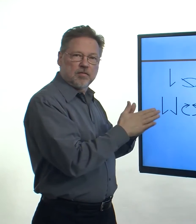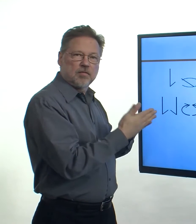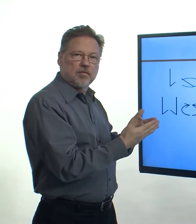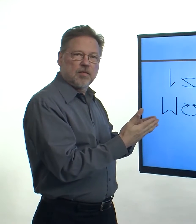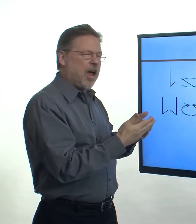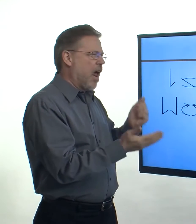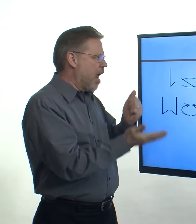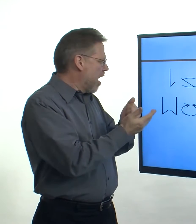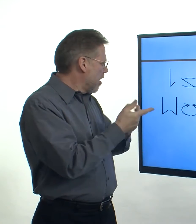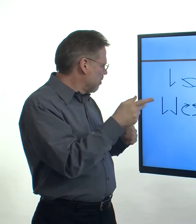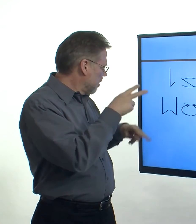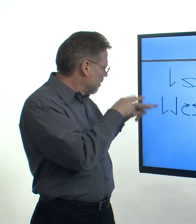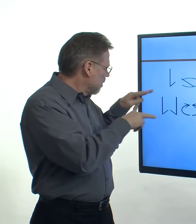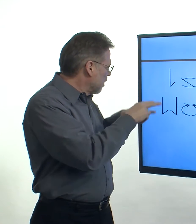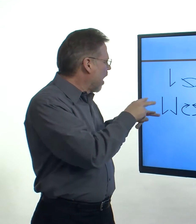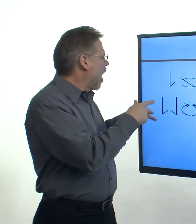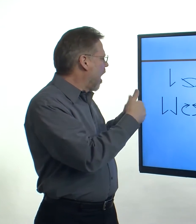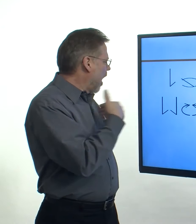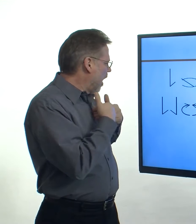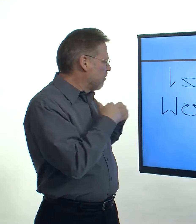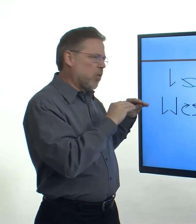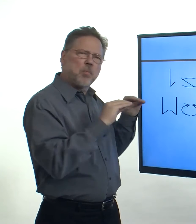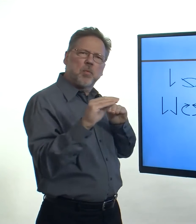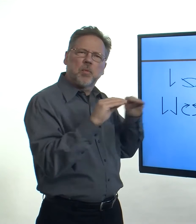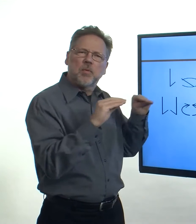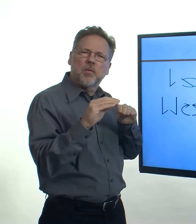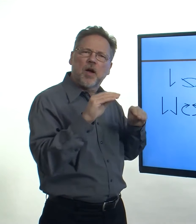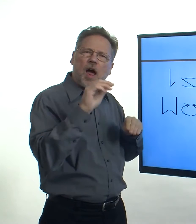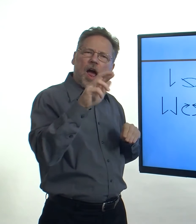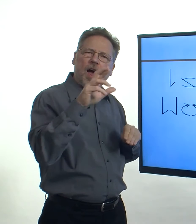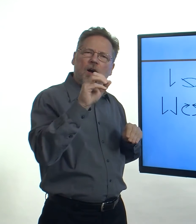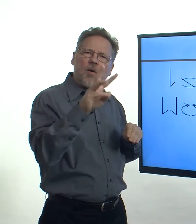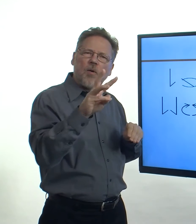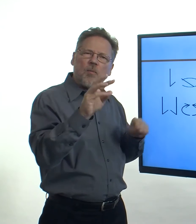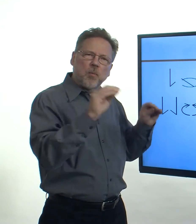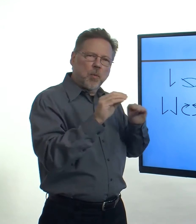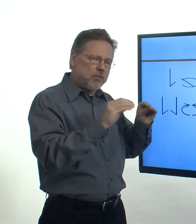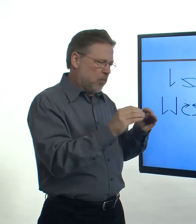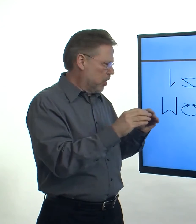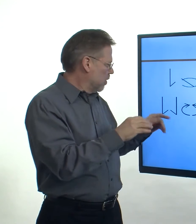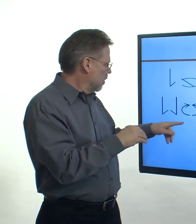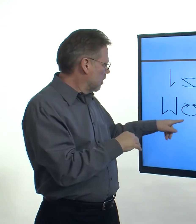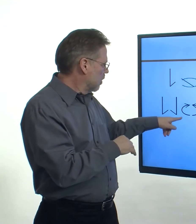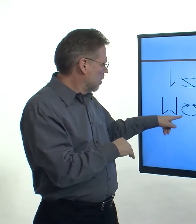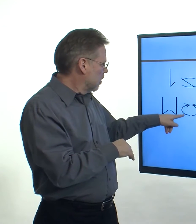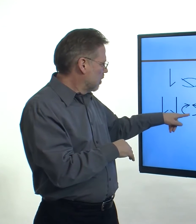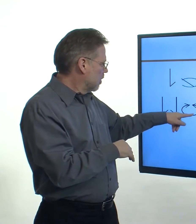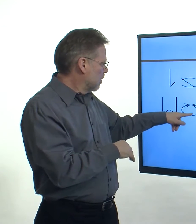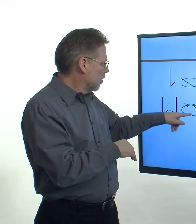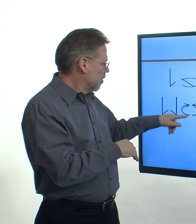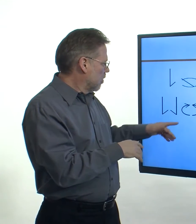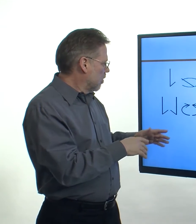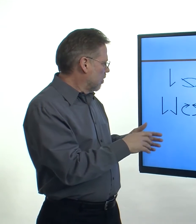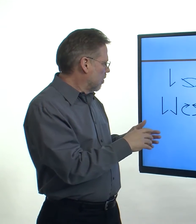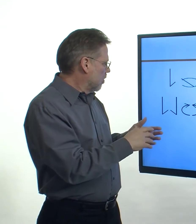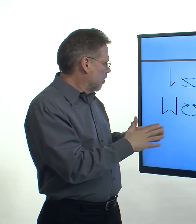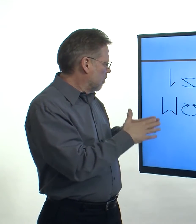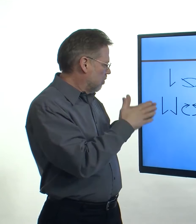Returning to the notation, knowing this sign helps to decipher the symbols. There are arrows for movement to describe whether the direction